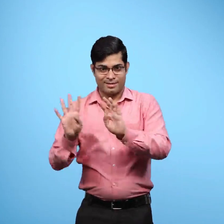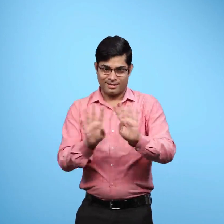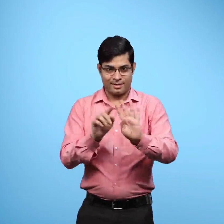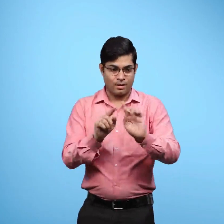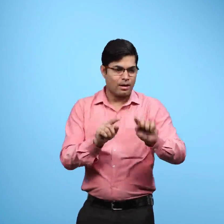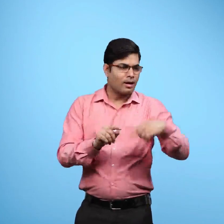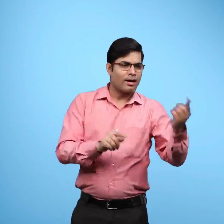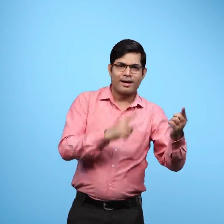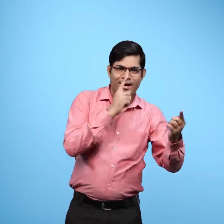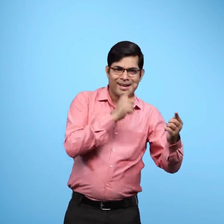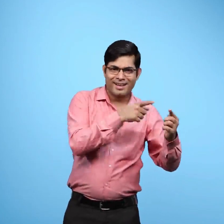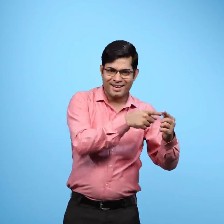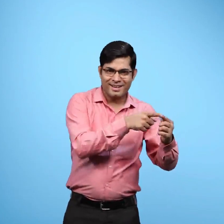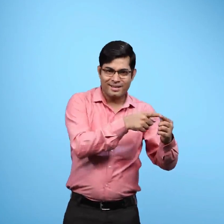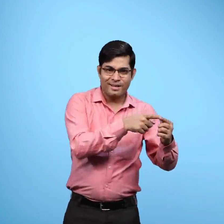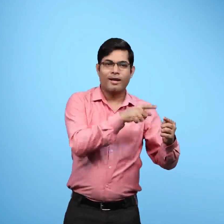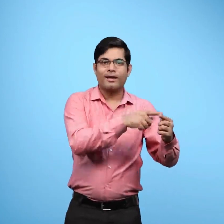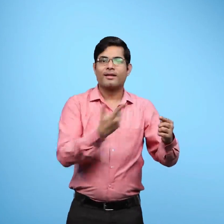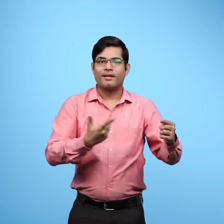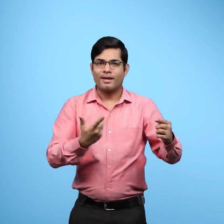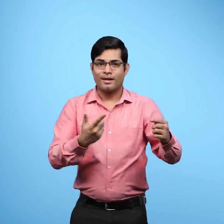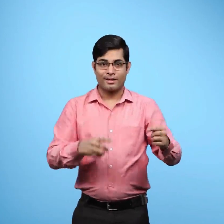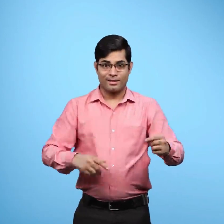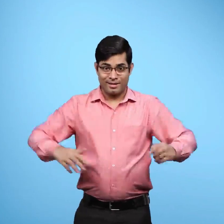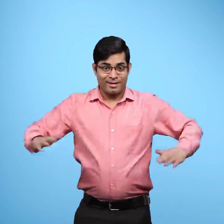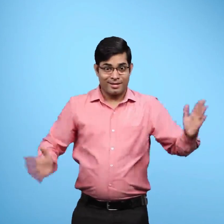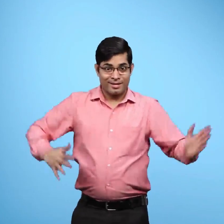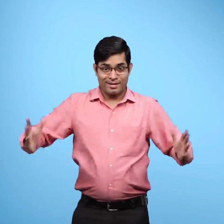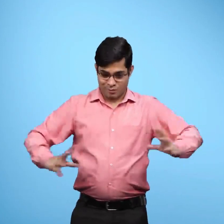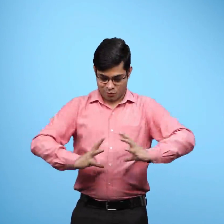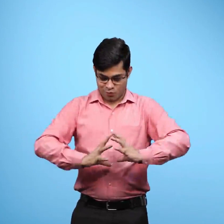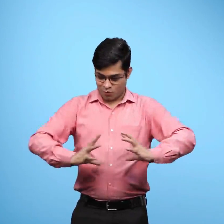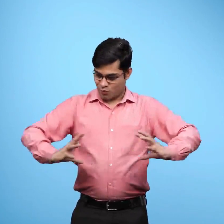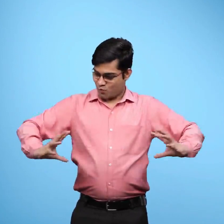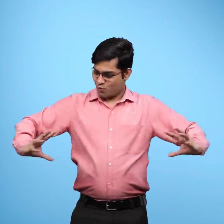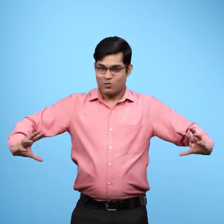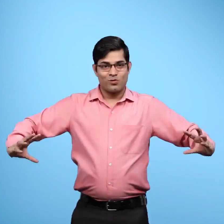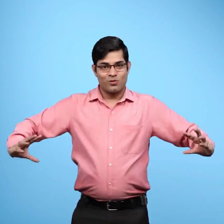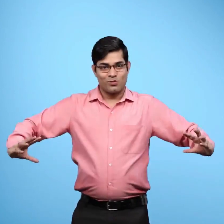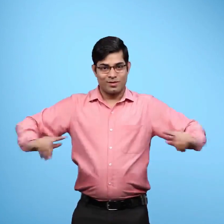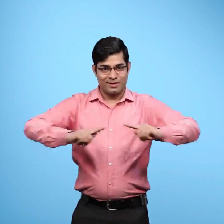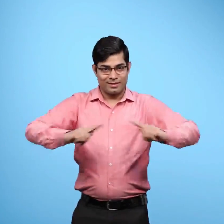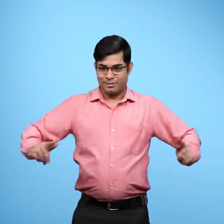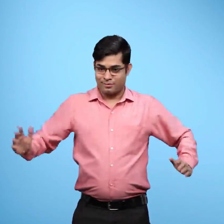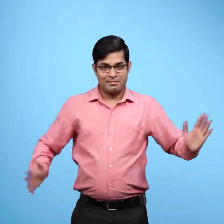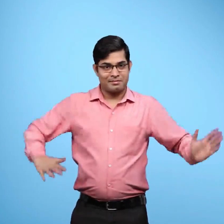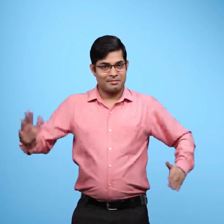At a little distance, in front of these 6 dancing females, 7th female is playing a